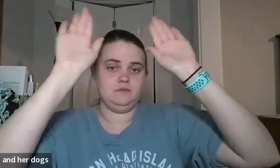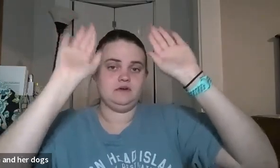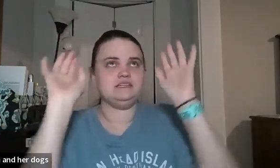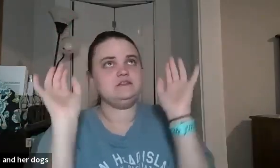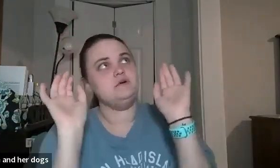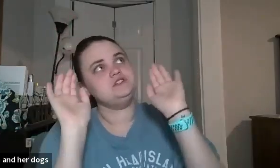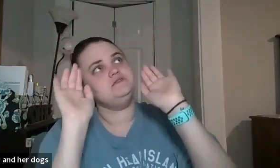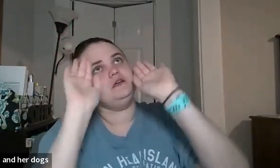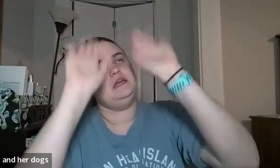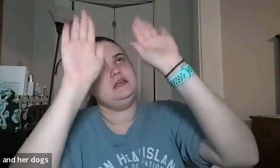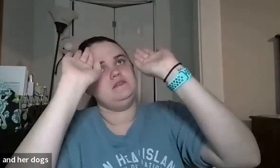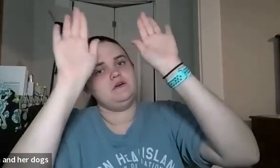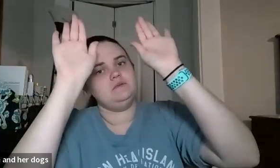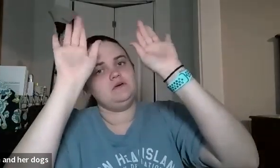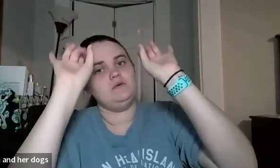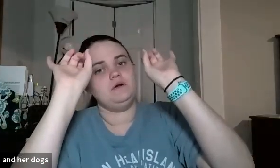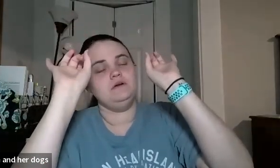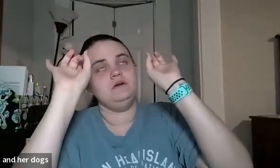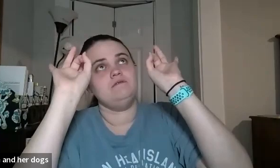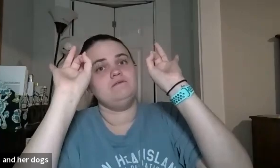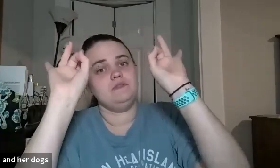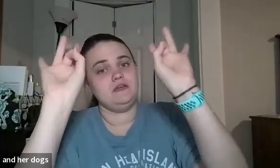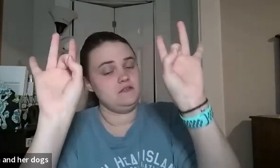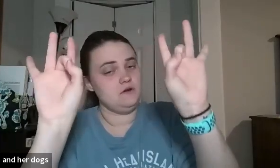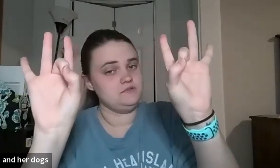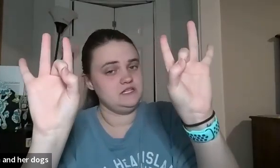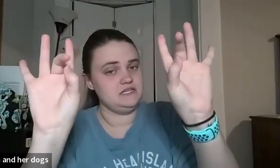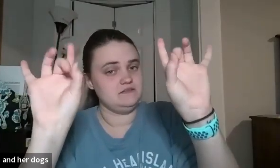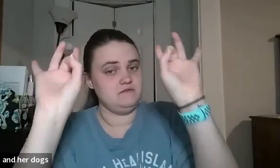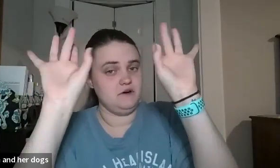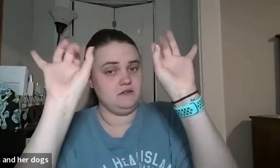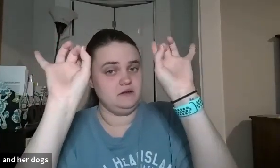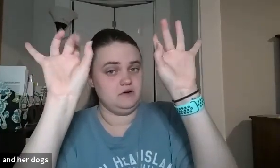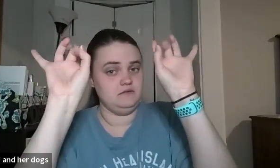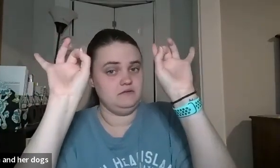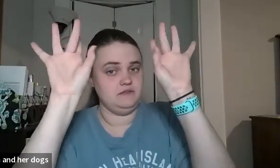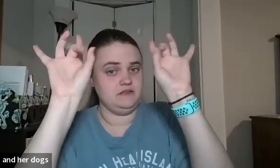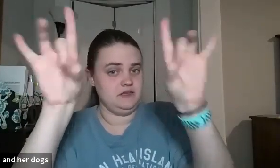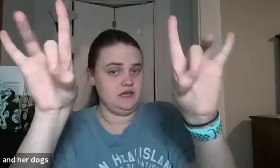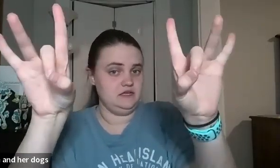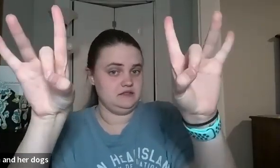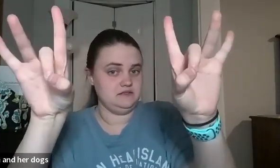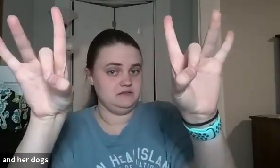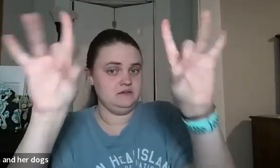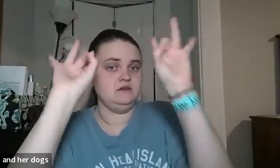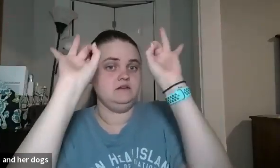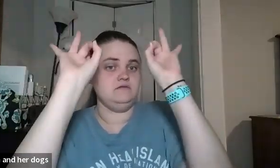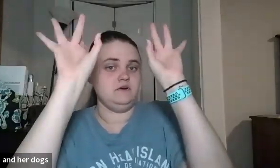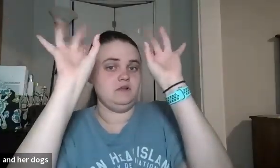and it's like the motion of you're hitting the volleyball. Or the another option is volleyball, flicking the 8s,